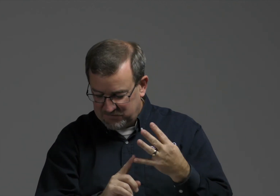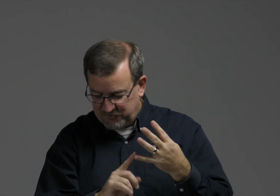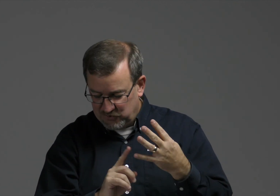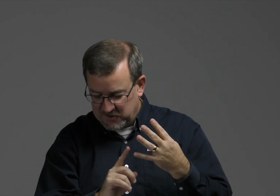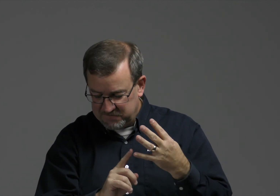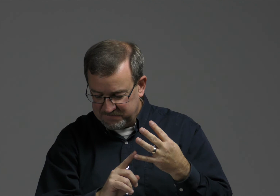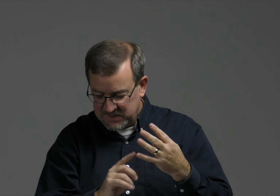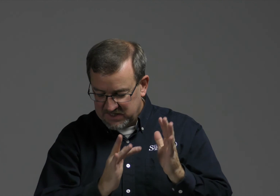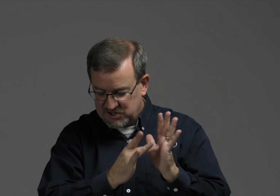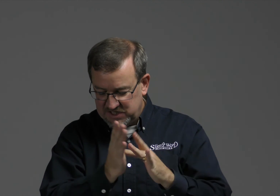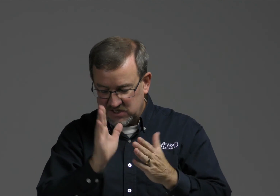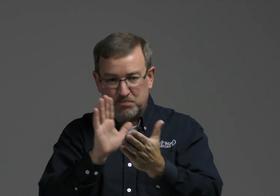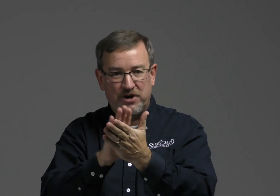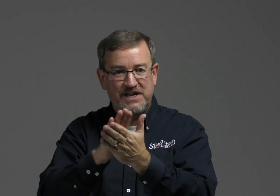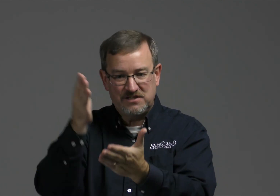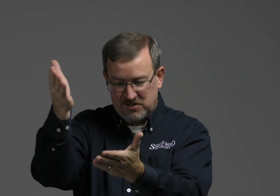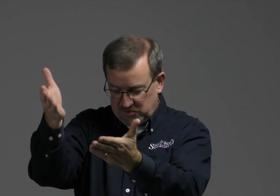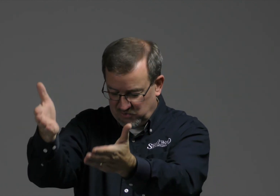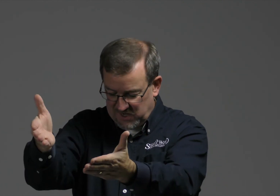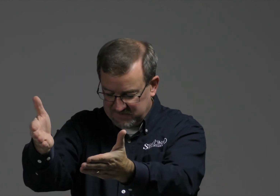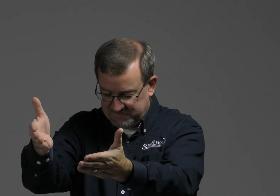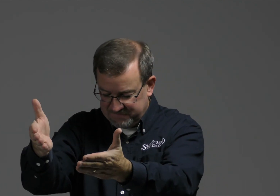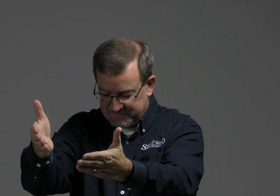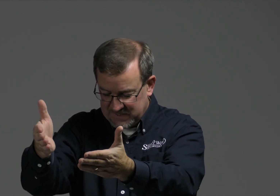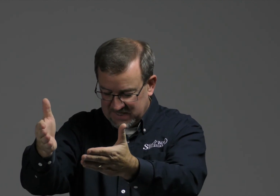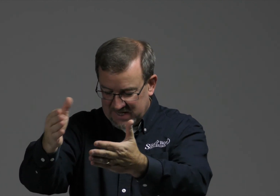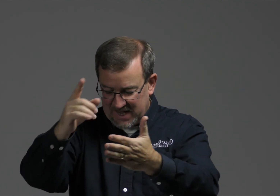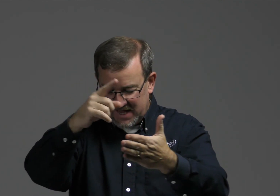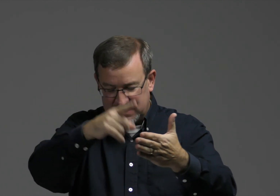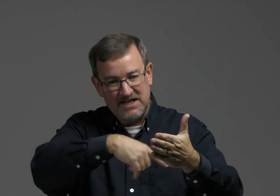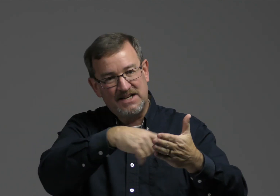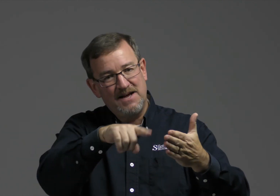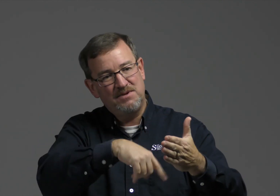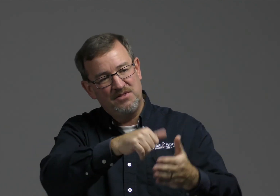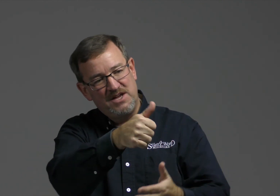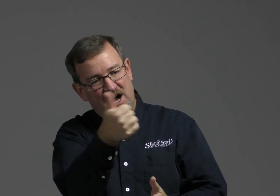Number four, Jesus praised the one and